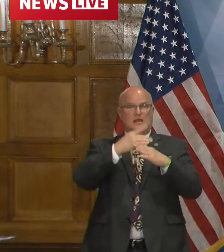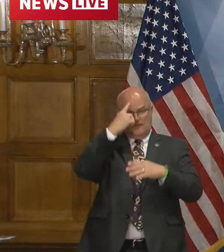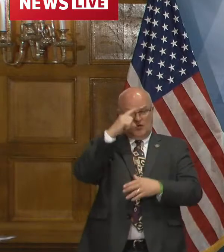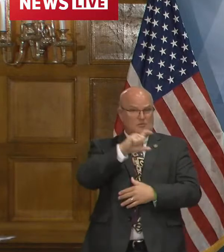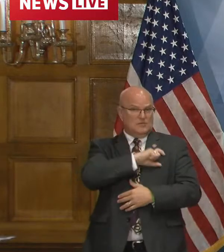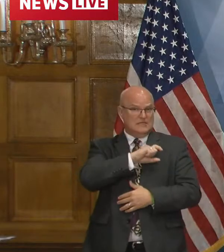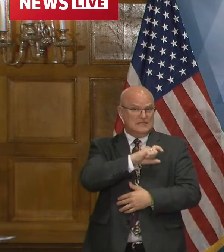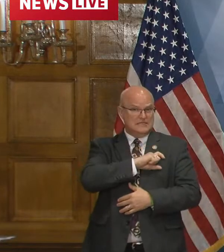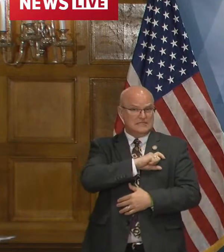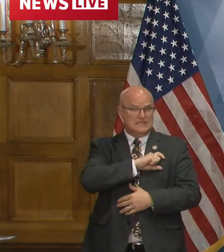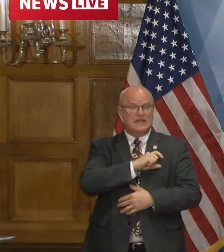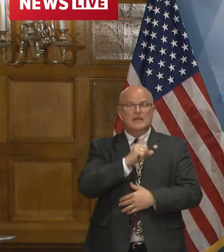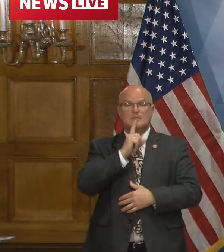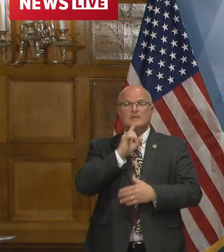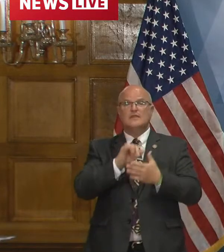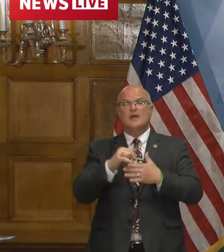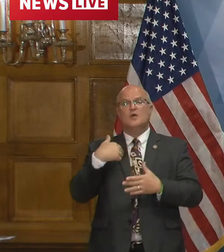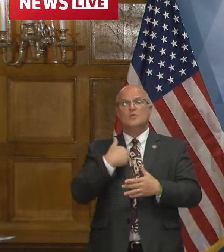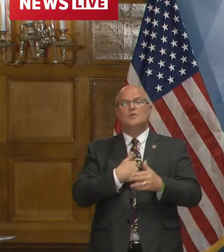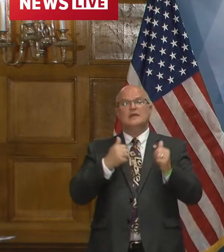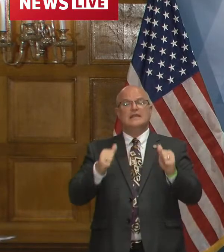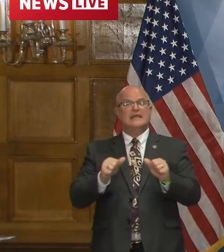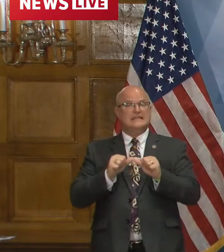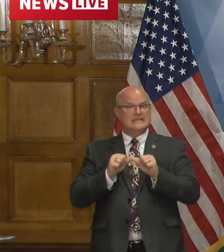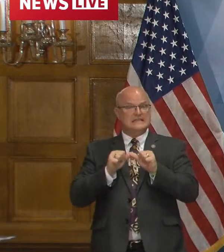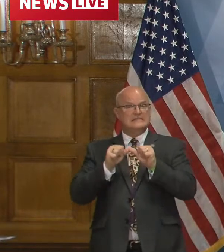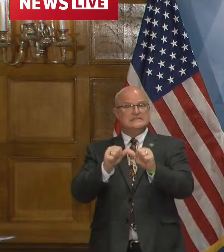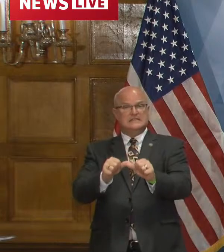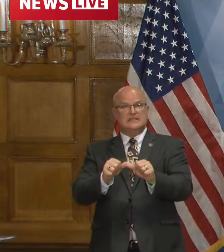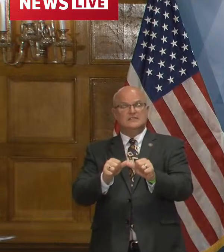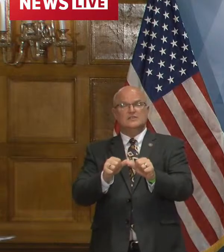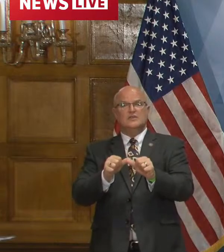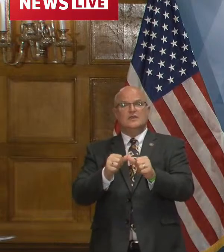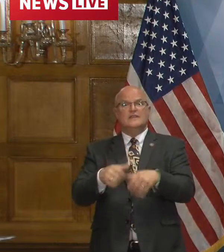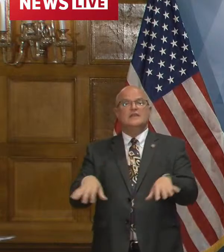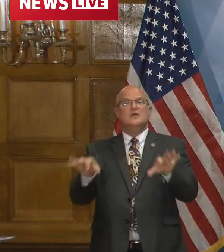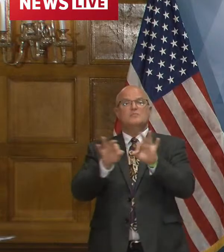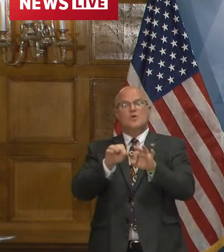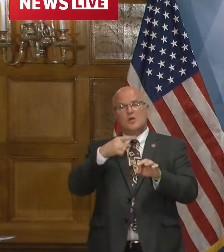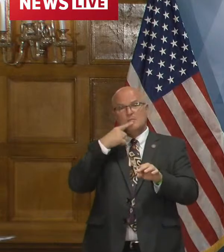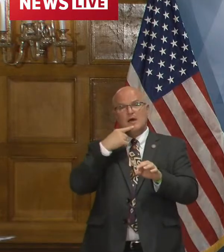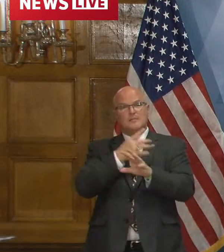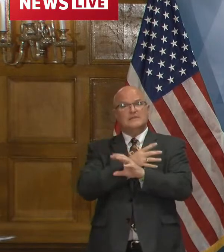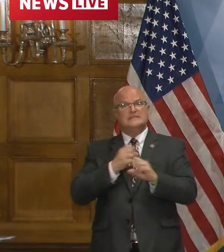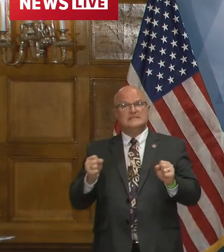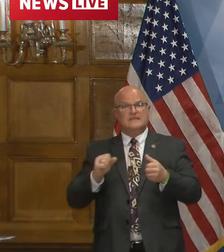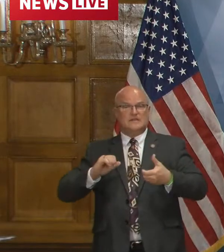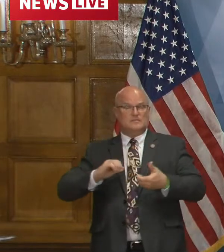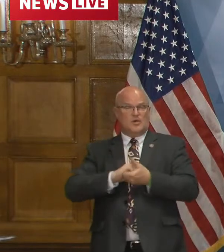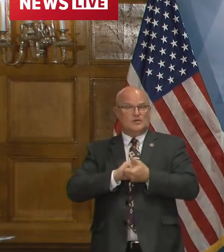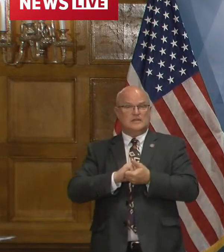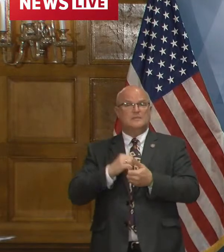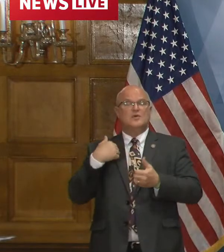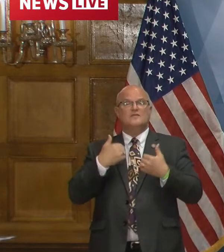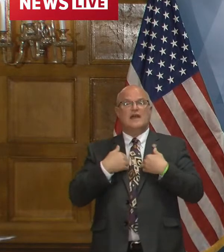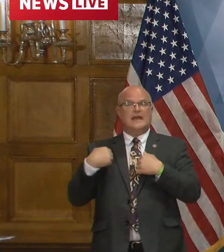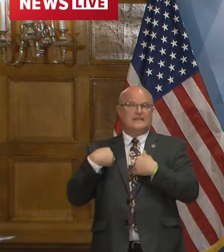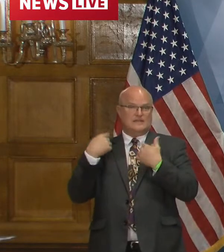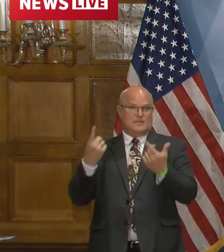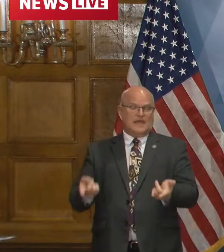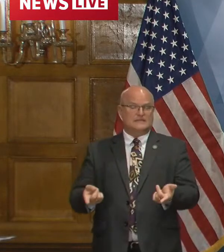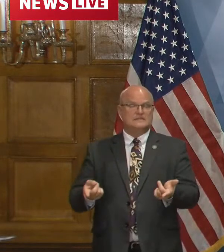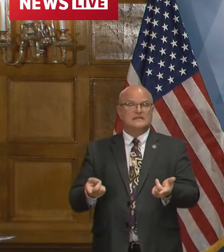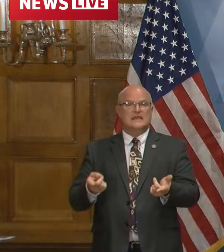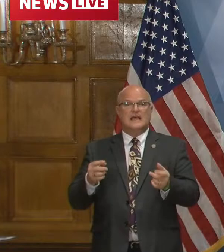enforcement and to make sure that we can continue the important public safety partnerships that we've had in the